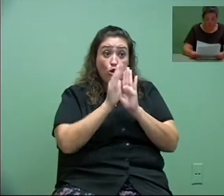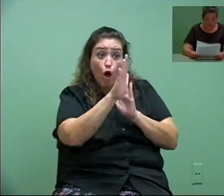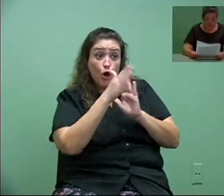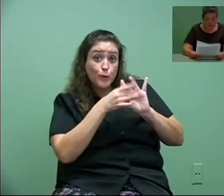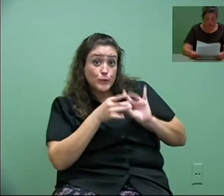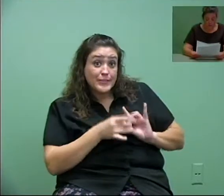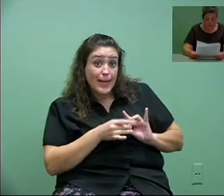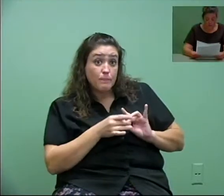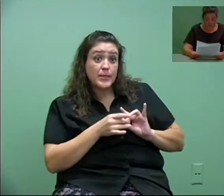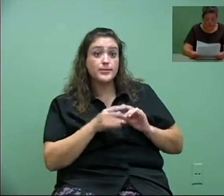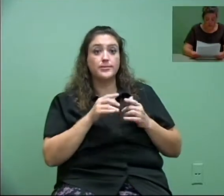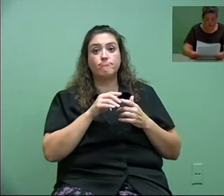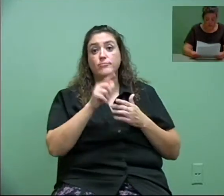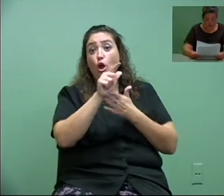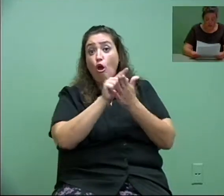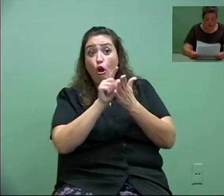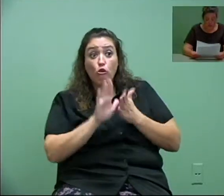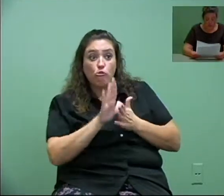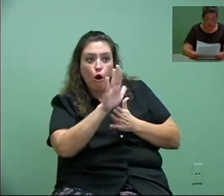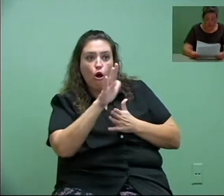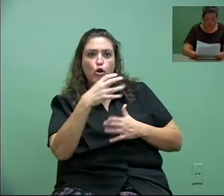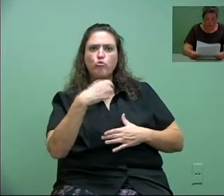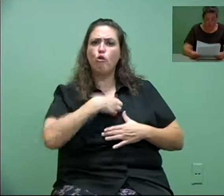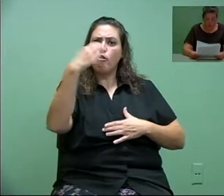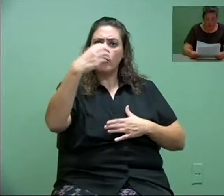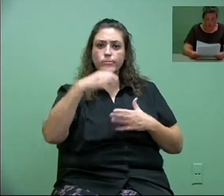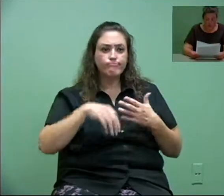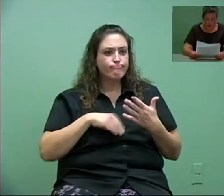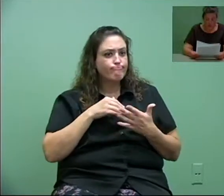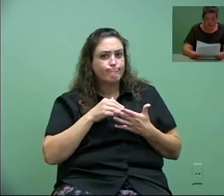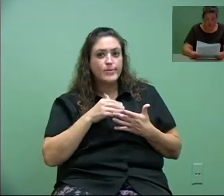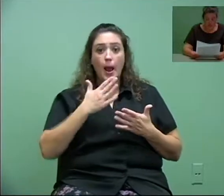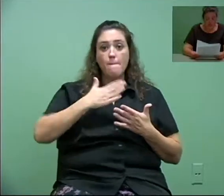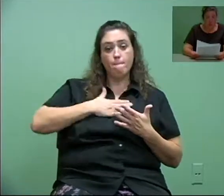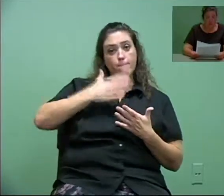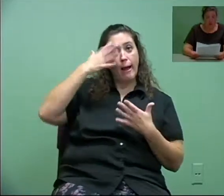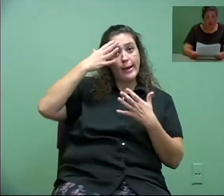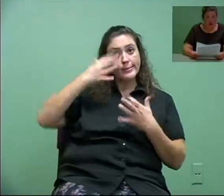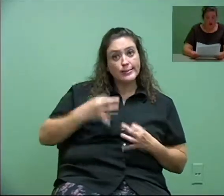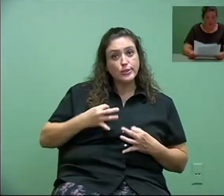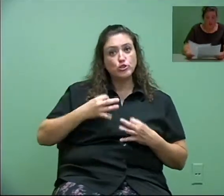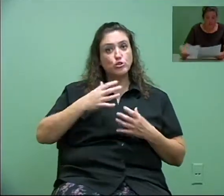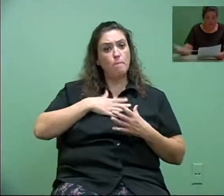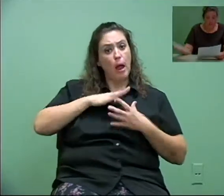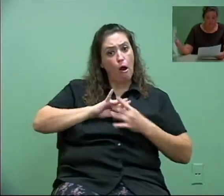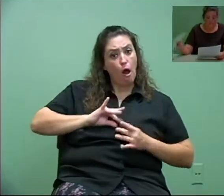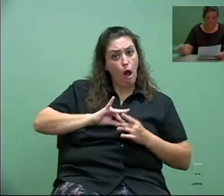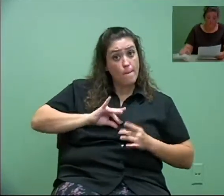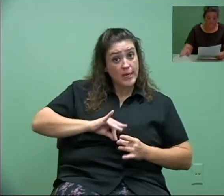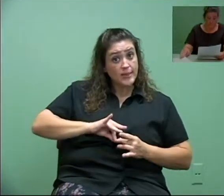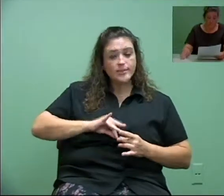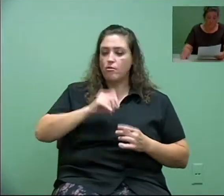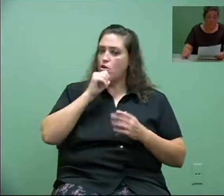Their objections are not evidence. My legal rulings and comments, if any, are not